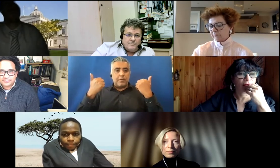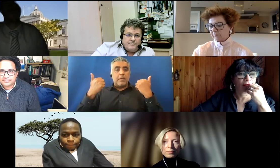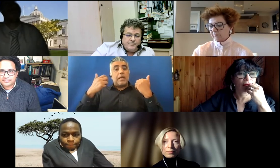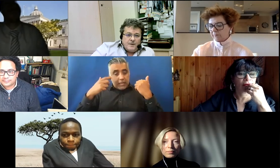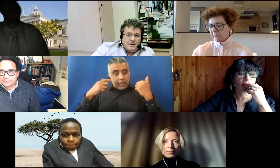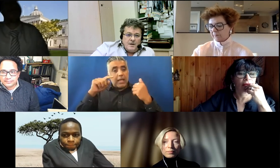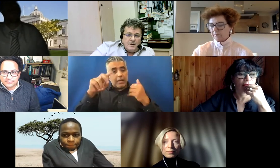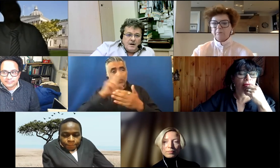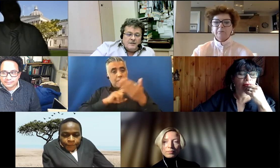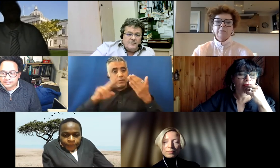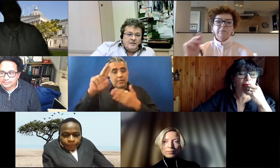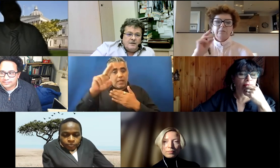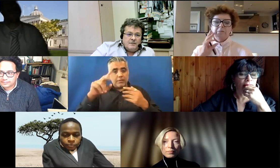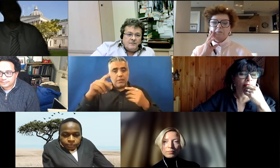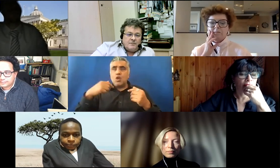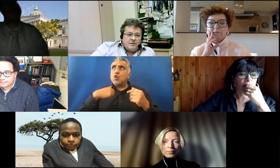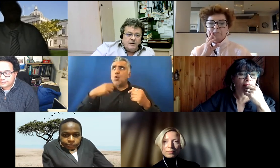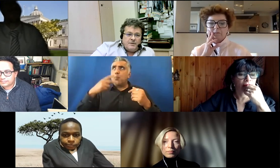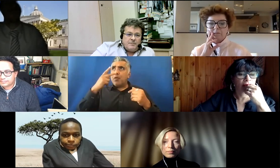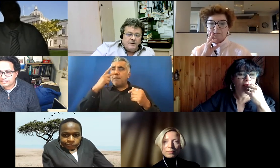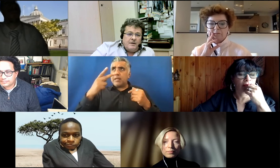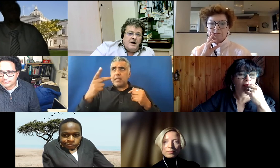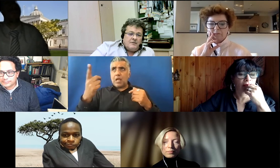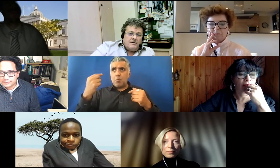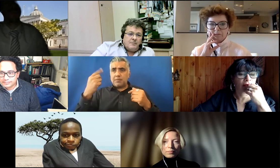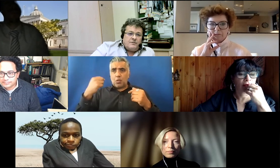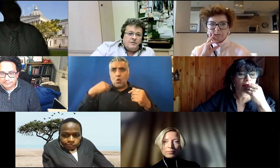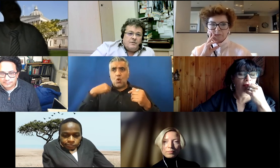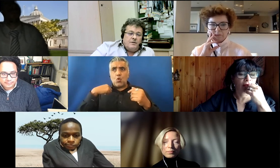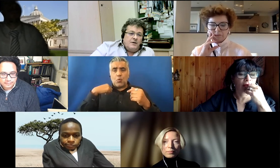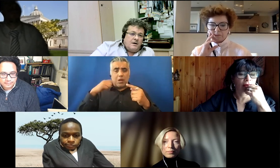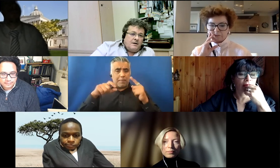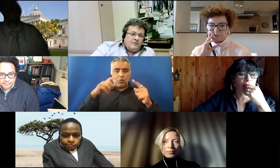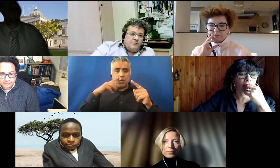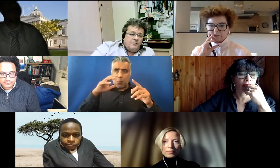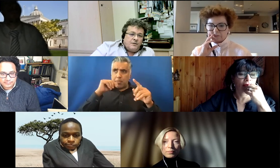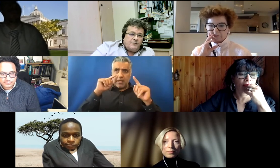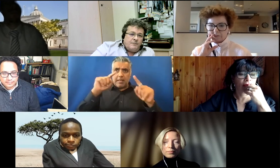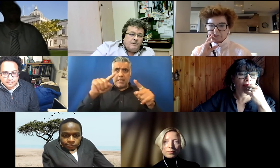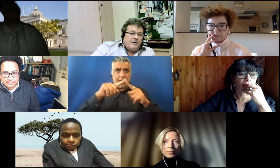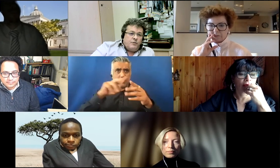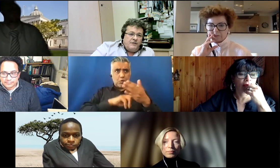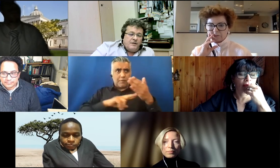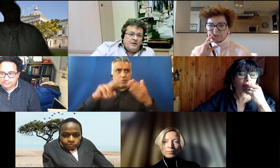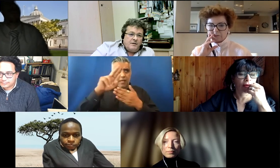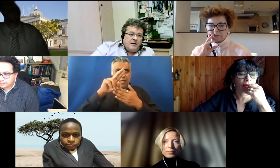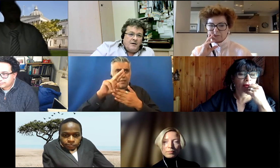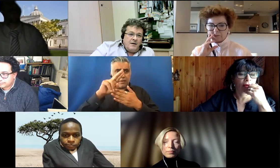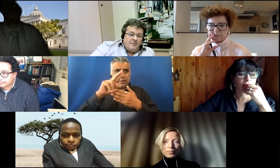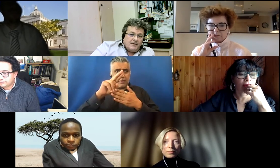universities. I can see it here in Austria when people are not able to go into university by